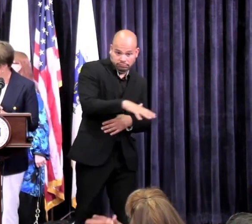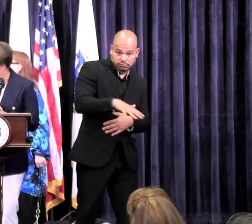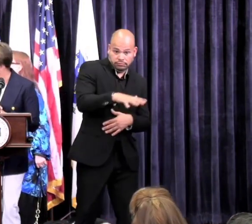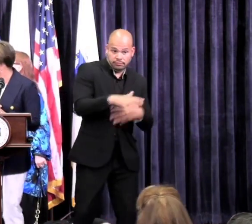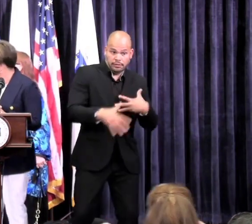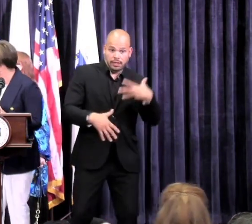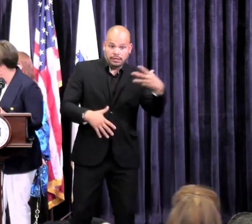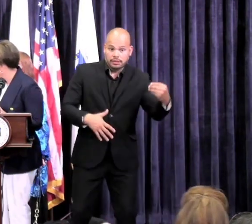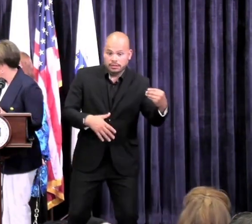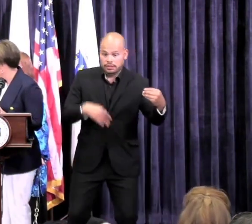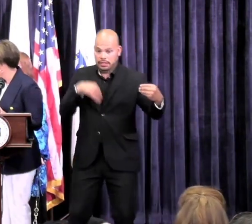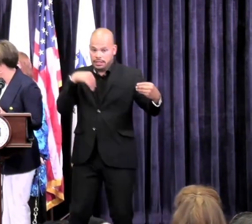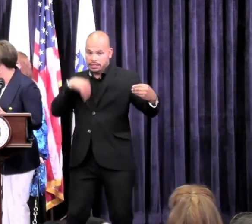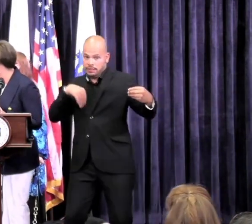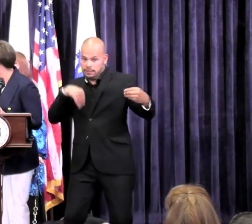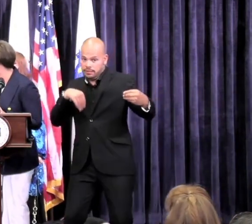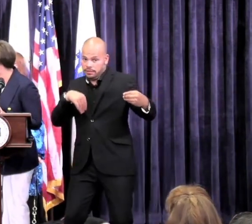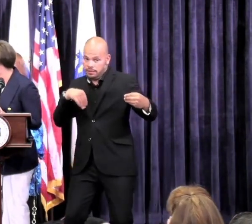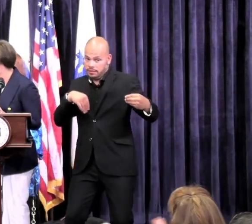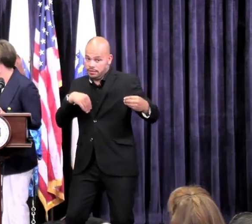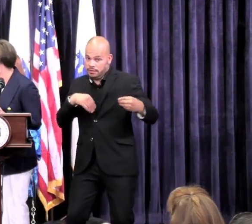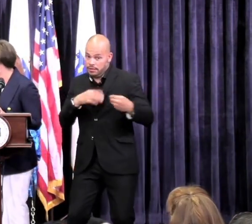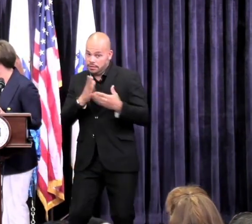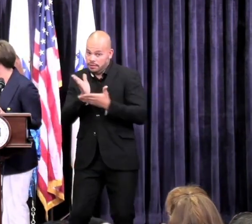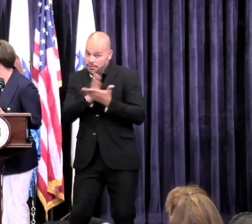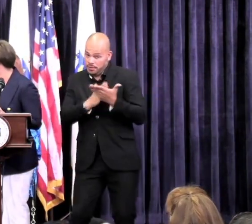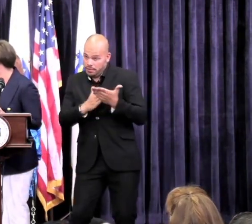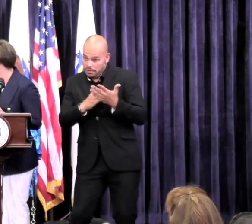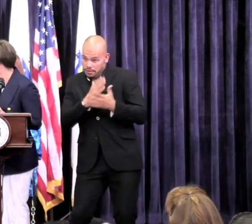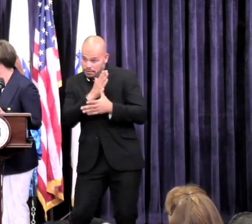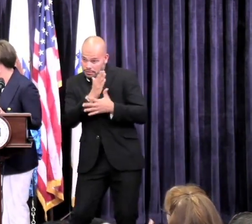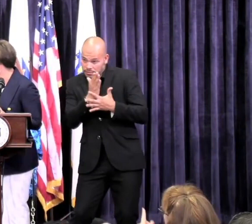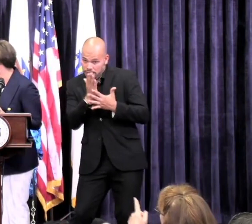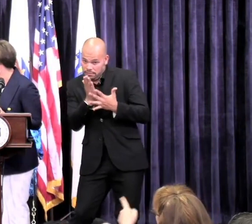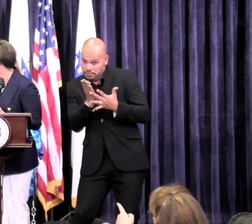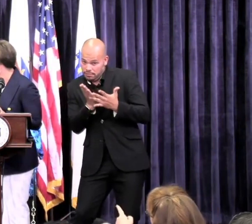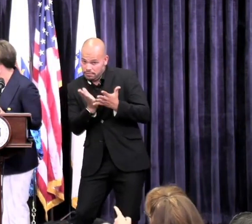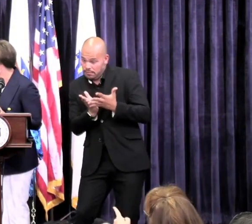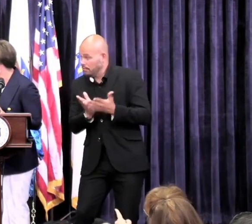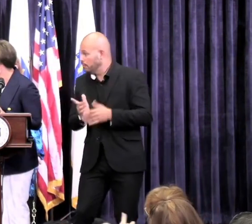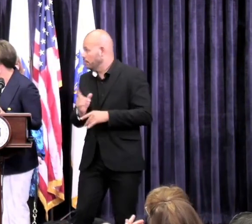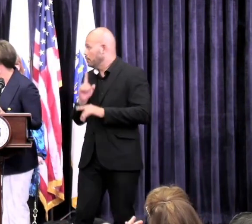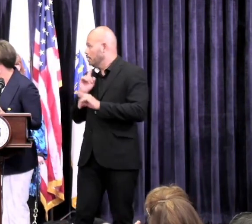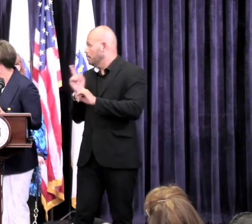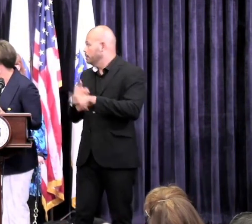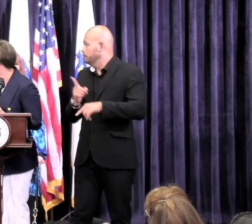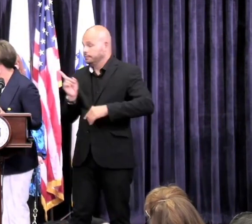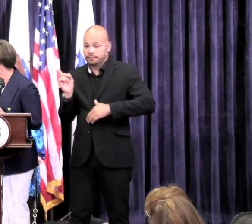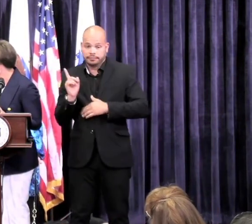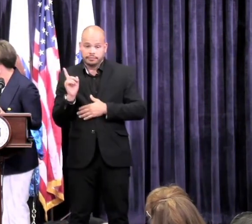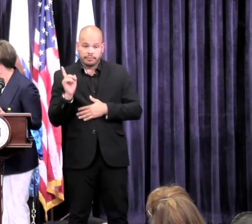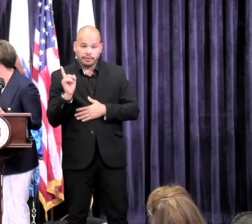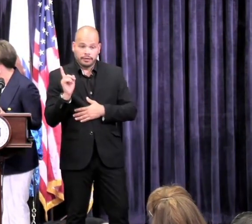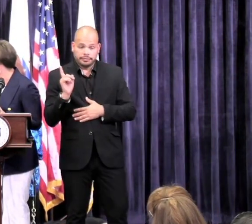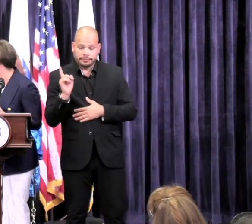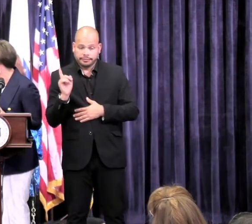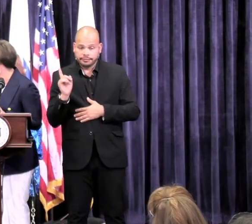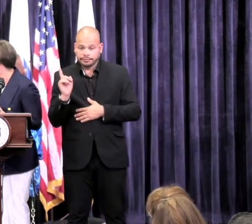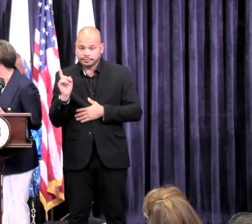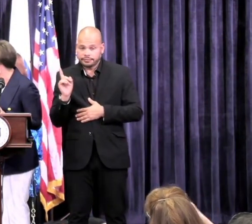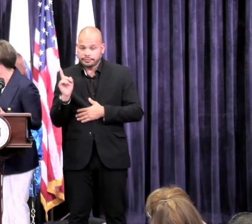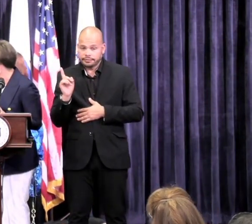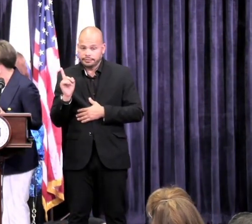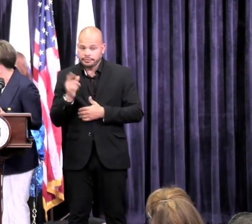I think we'll probably go through uh highly High prioritized ones so it might be the ones that are most